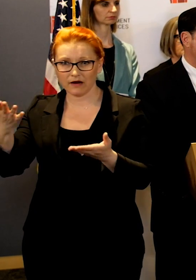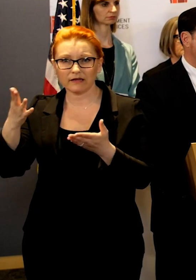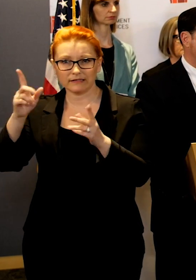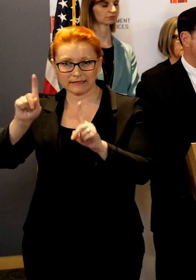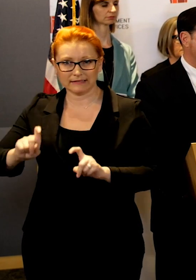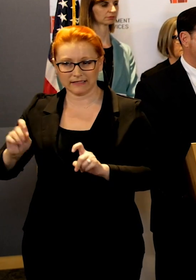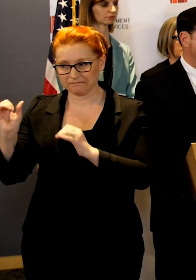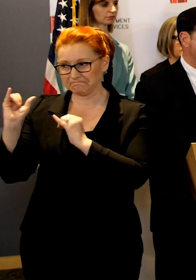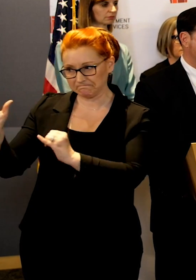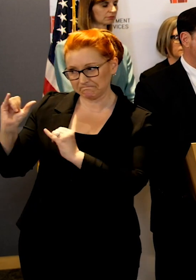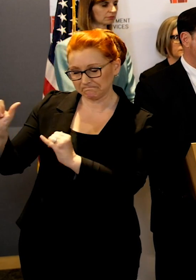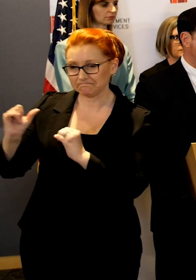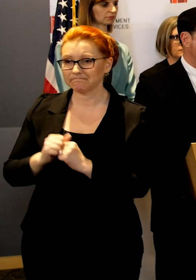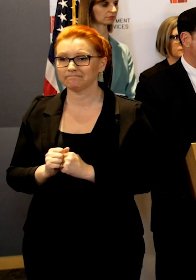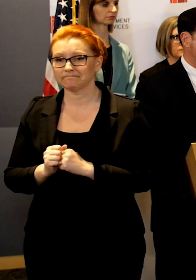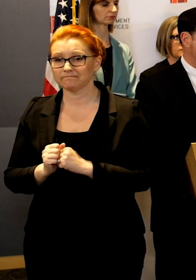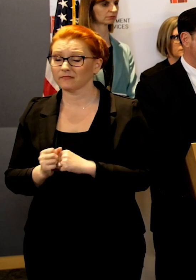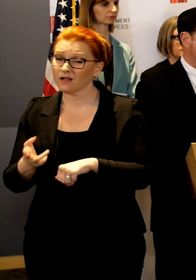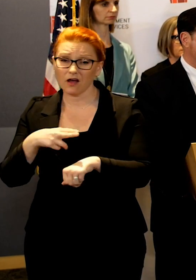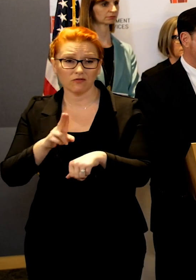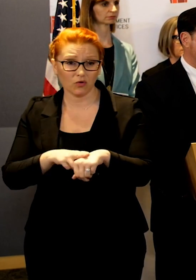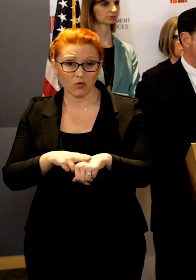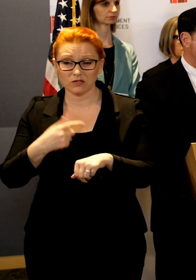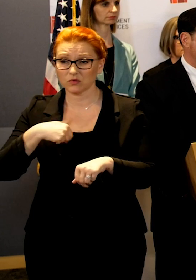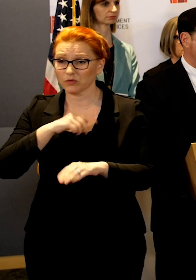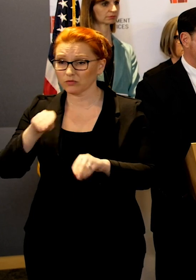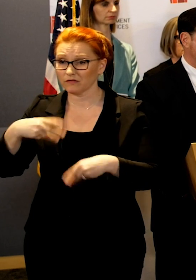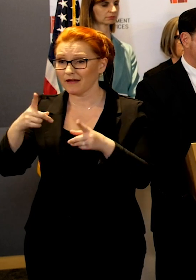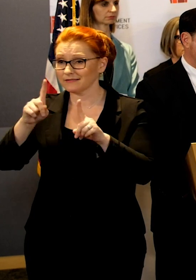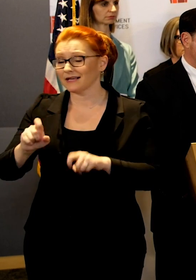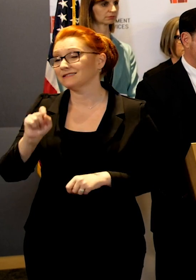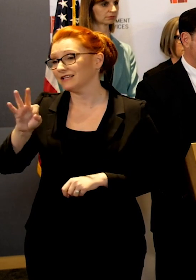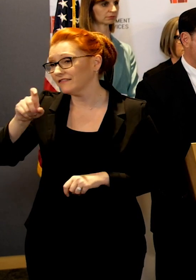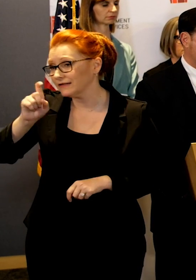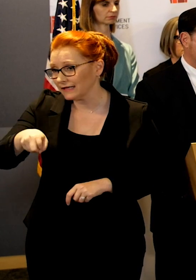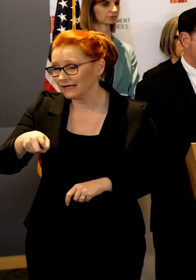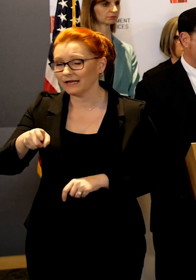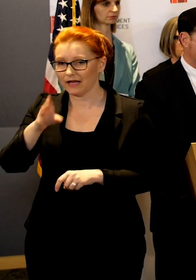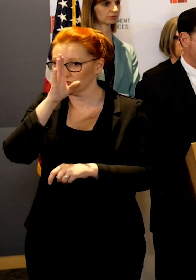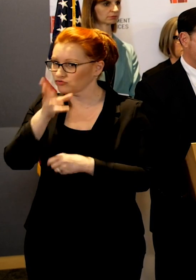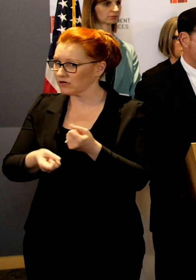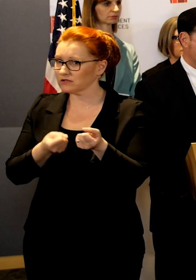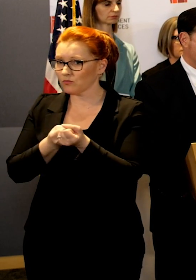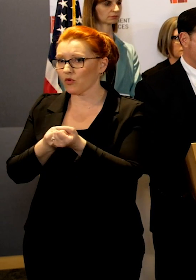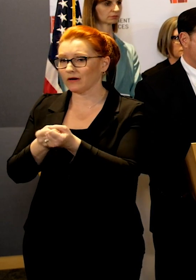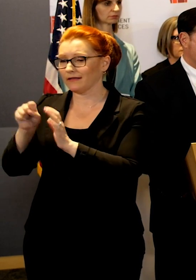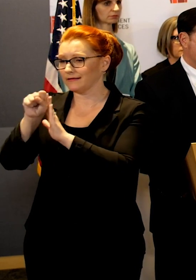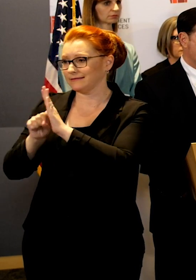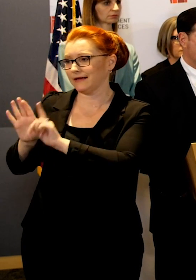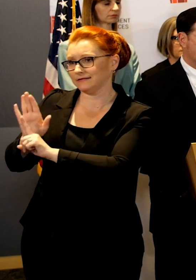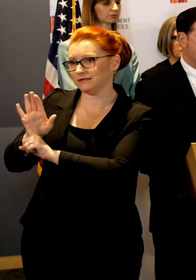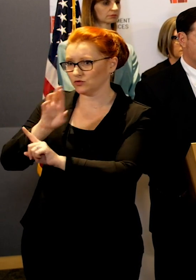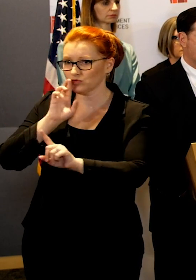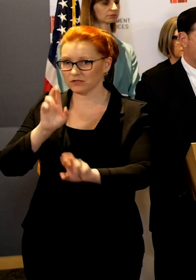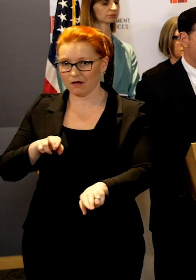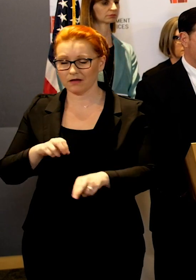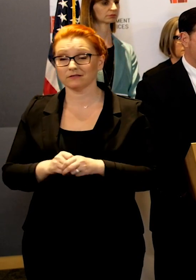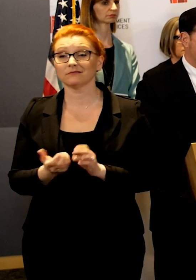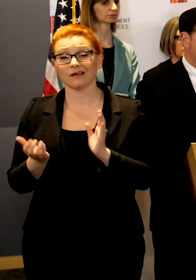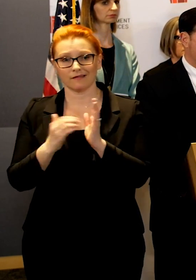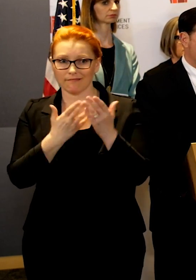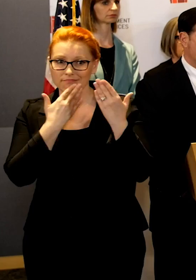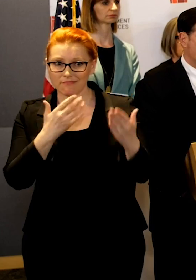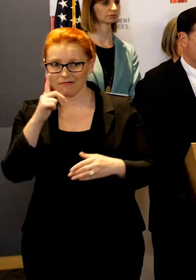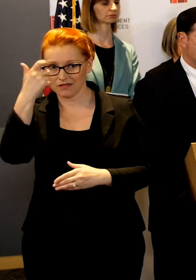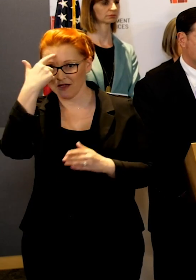today. This is, of course, as needed and in direct support of the state's response. I want to thank again the governor for